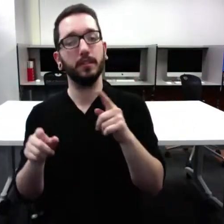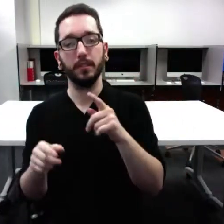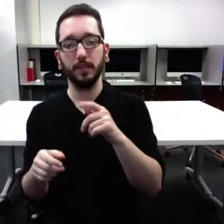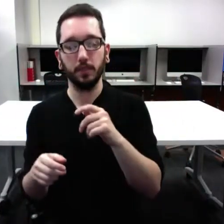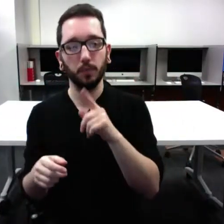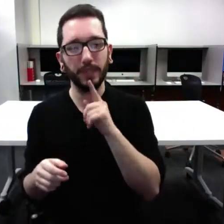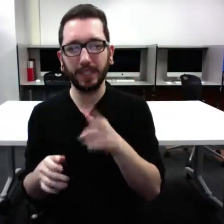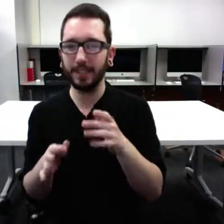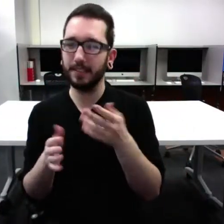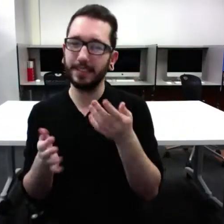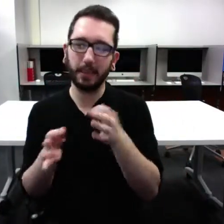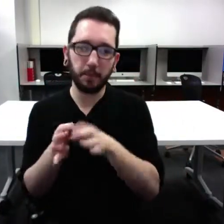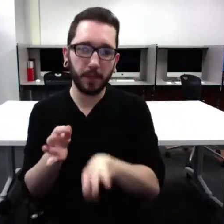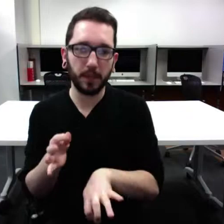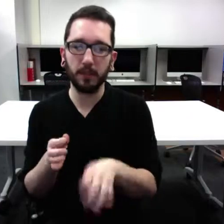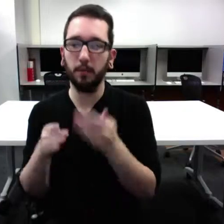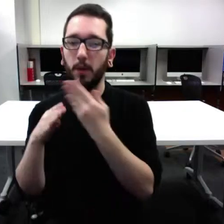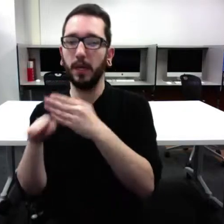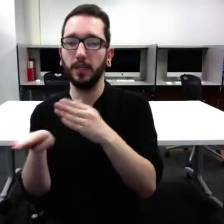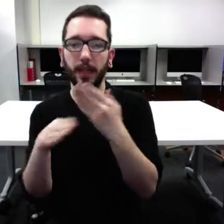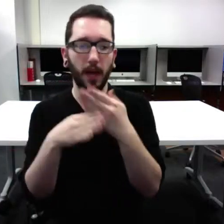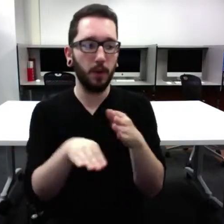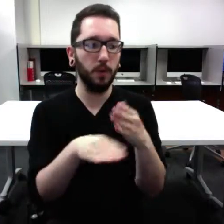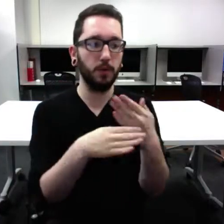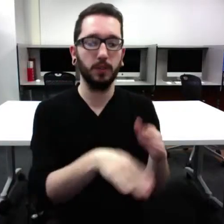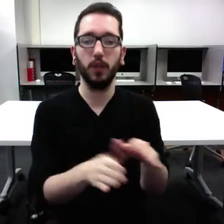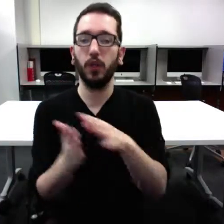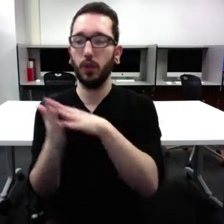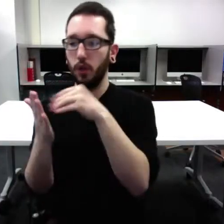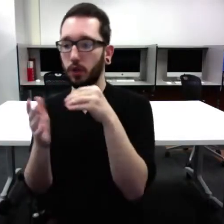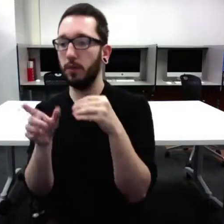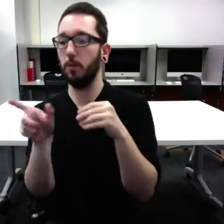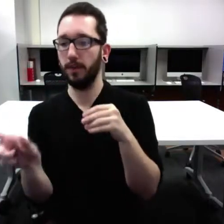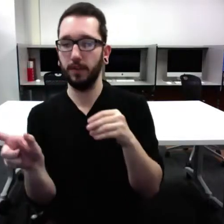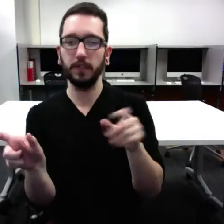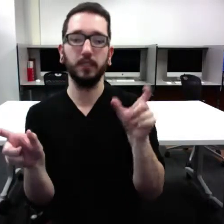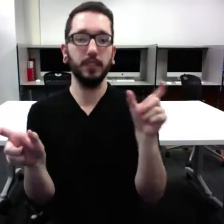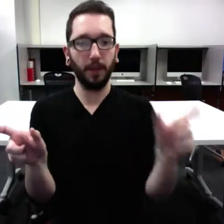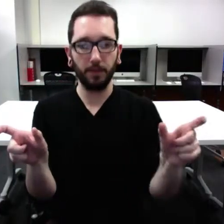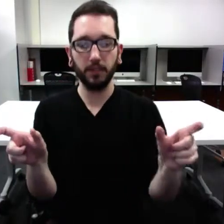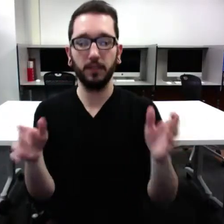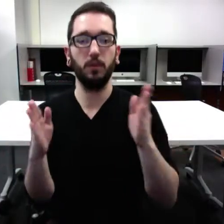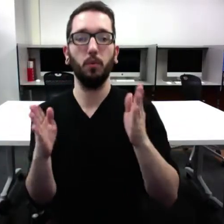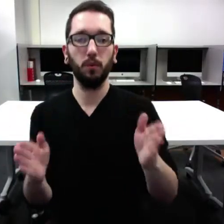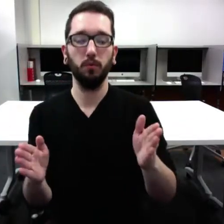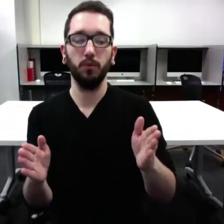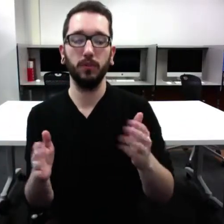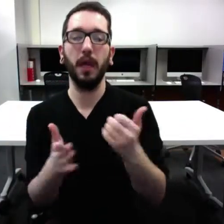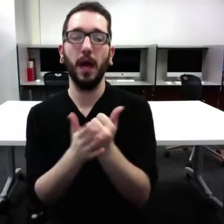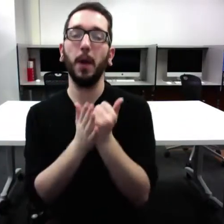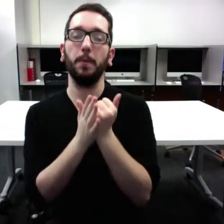prefixes, suffixes, and word roots will enable you to understand a lot of terminology you would have never imagined